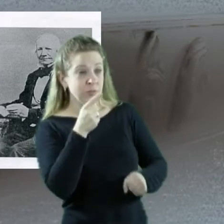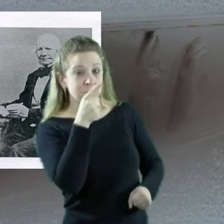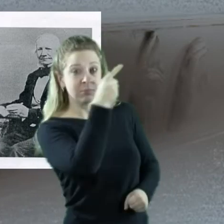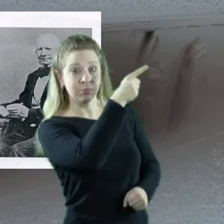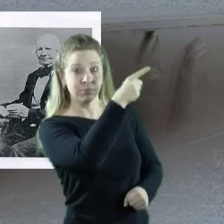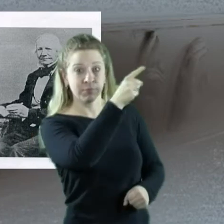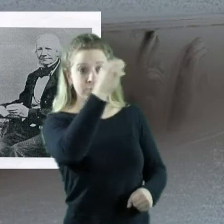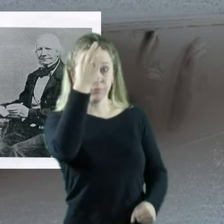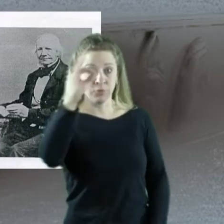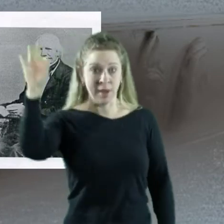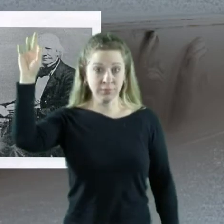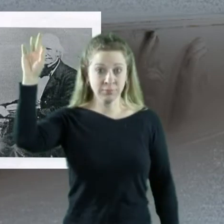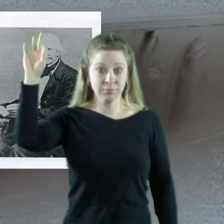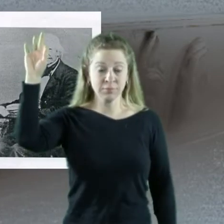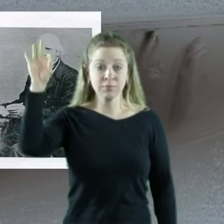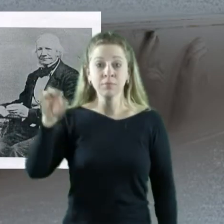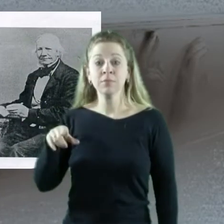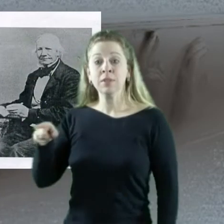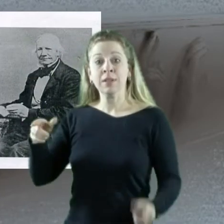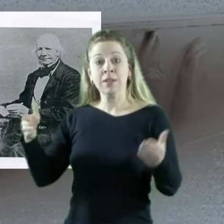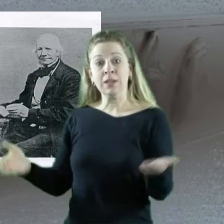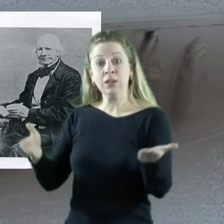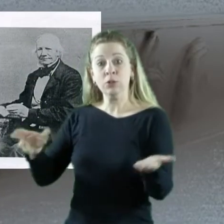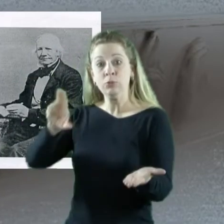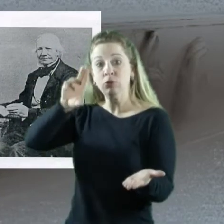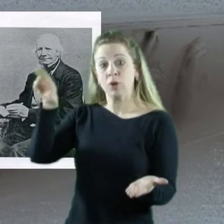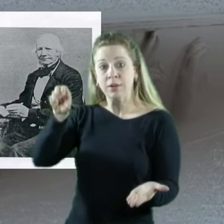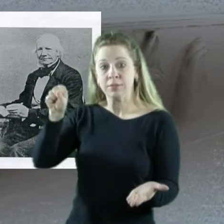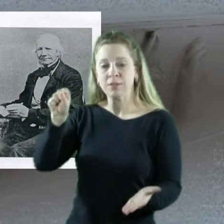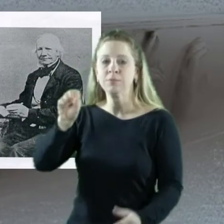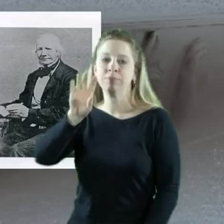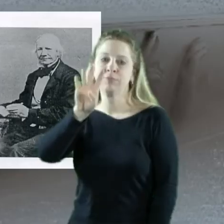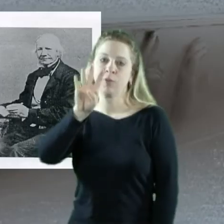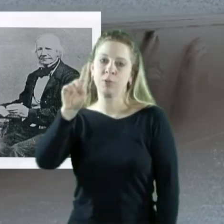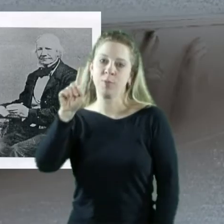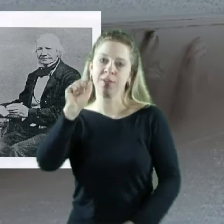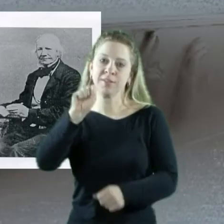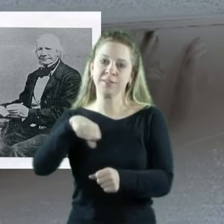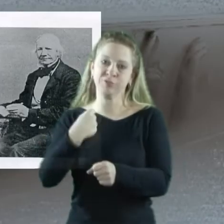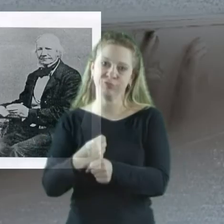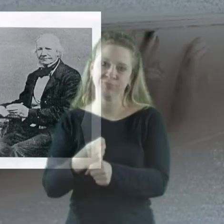9 years in France, and 41 years in the United States.